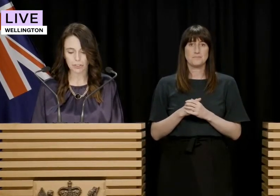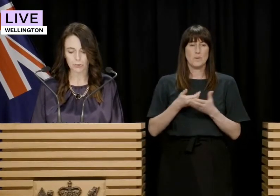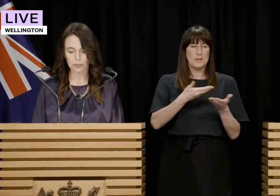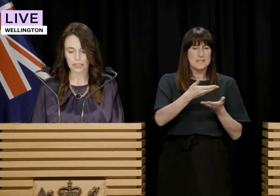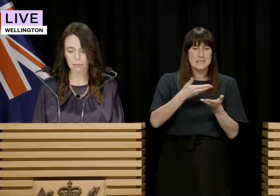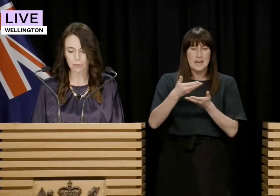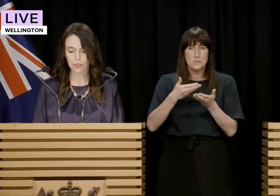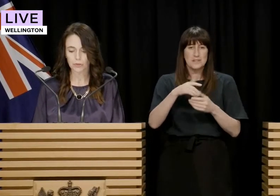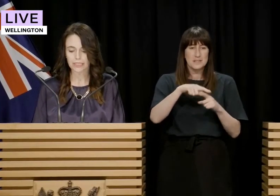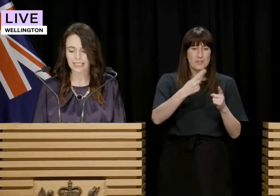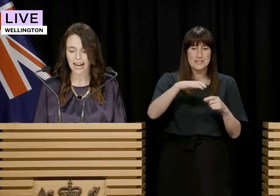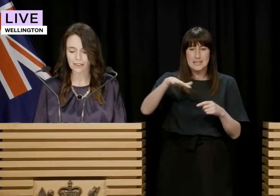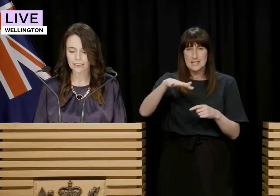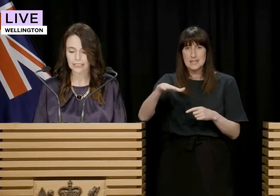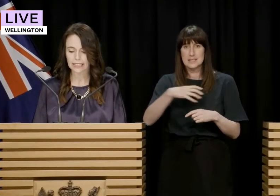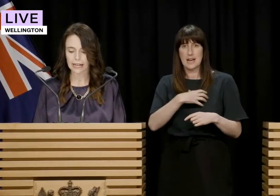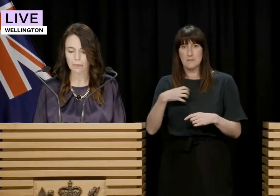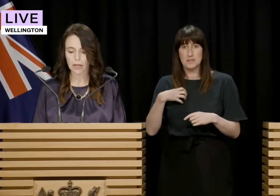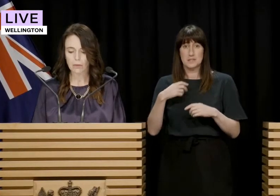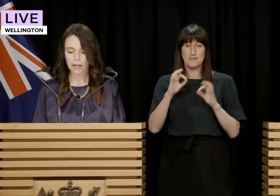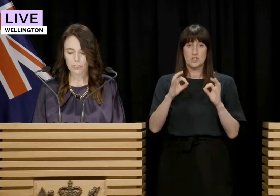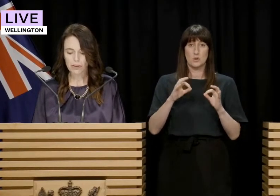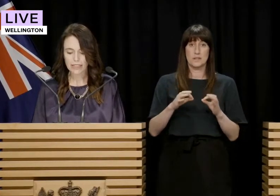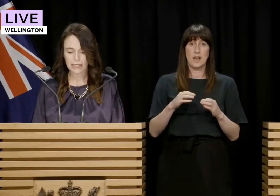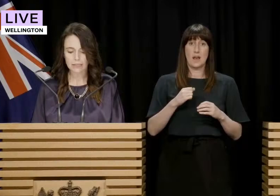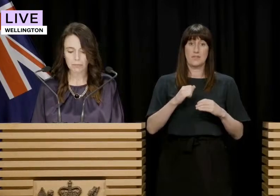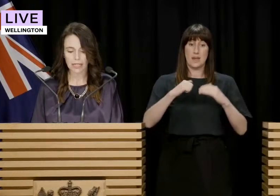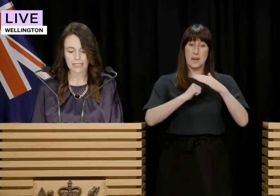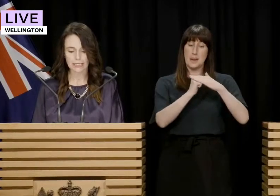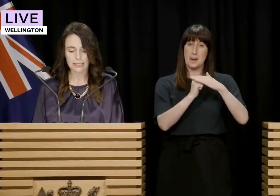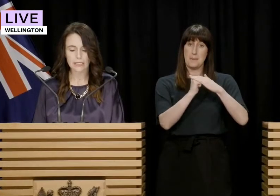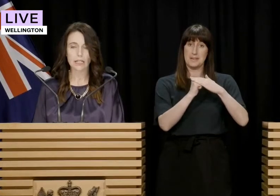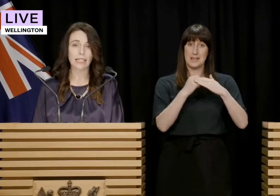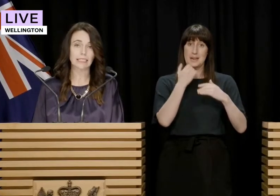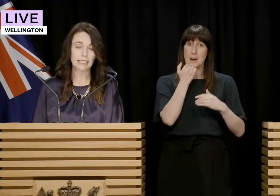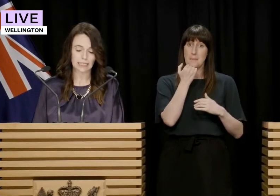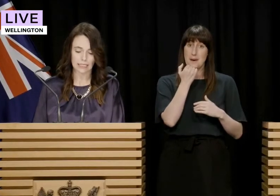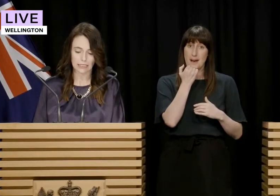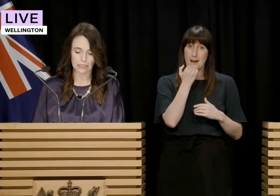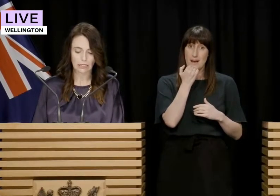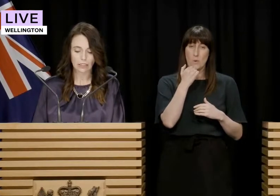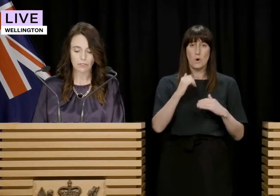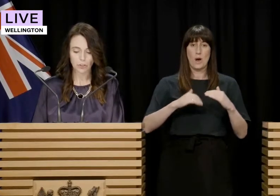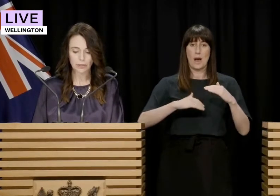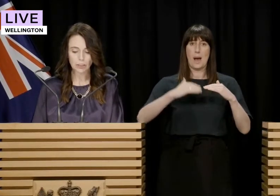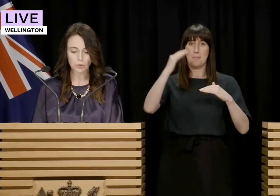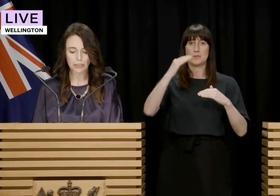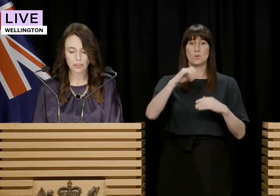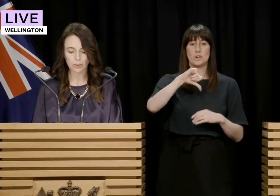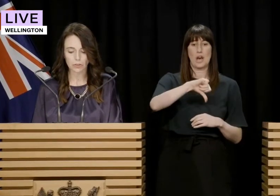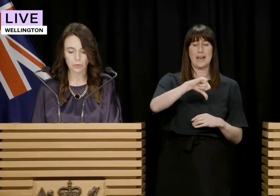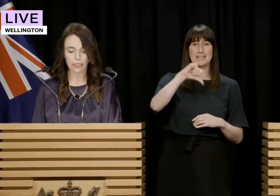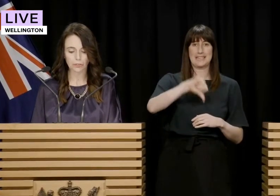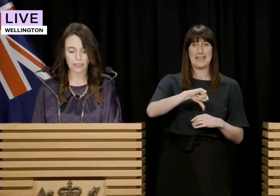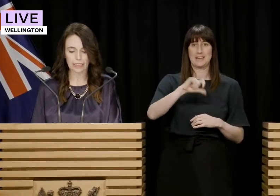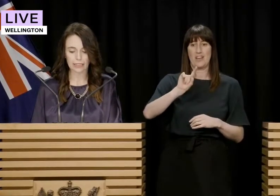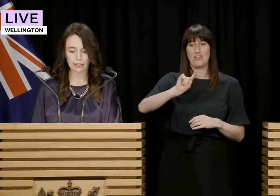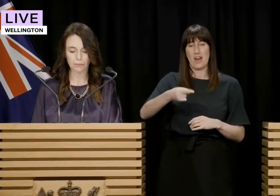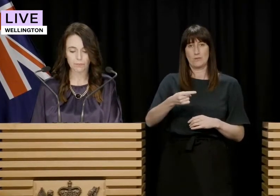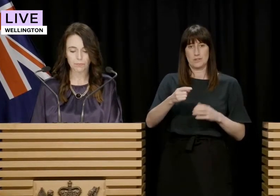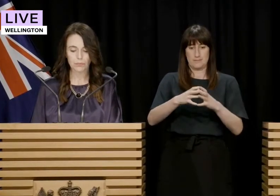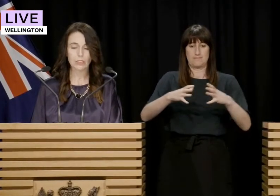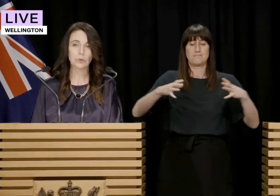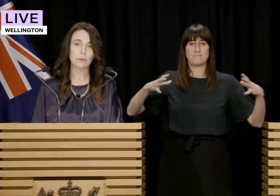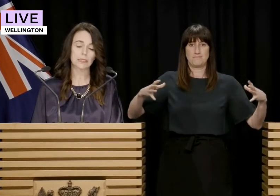and officials, the government will increase the RSE cap by 3,000 places to 19,000 for the 2022-23